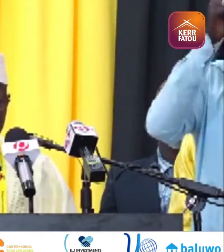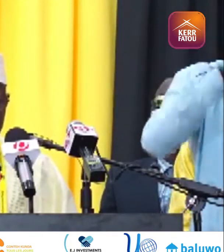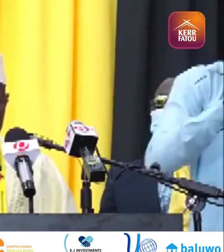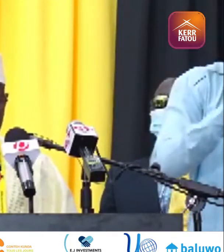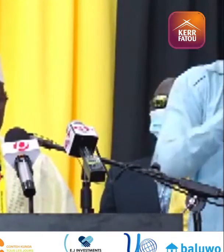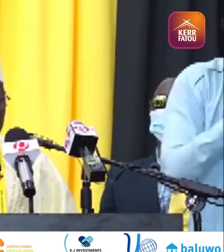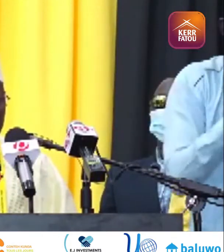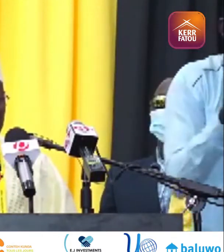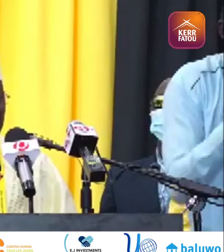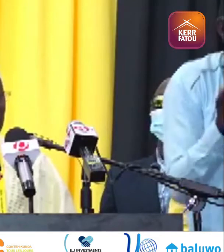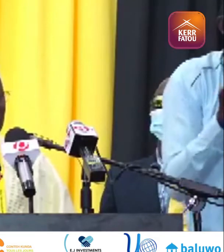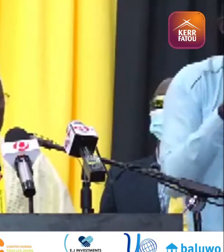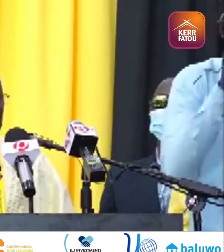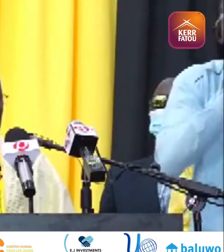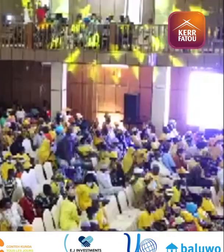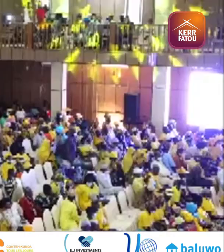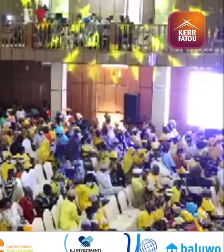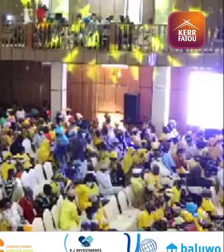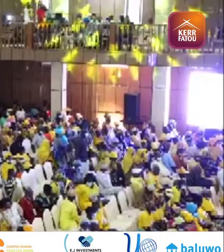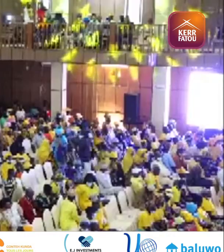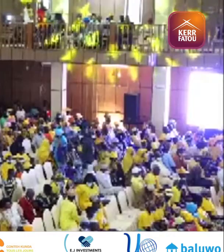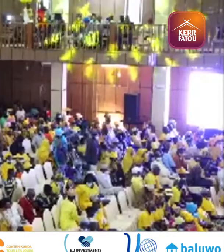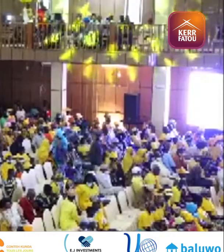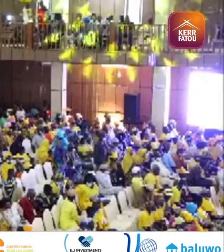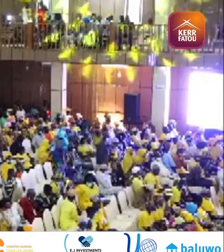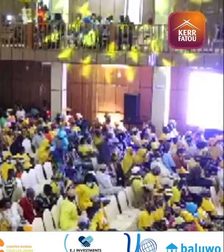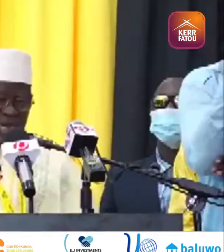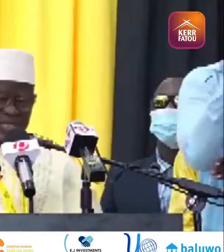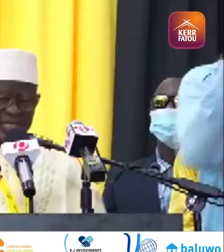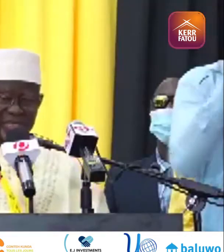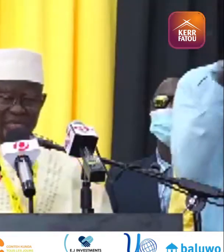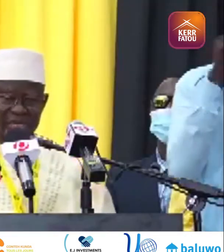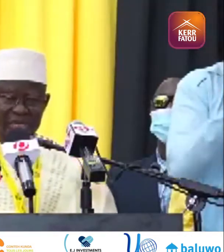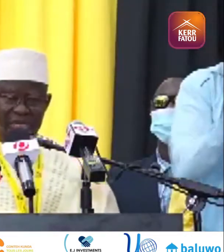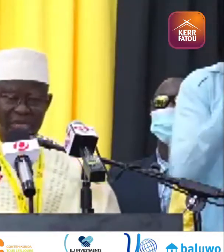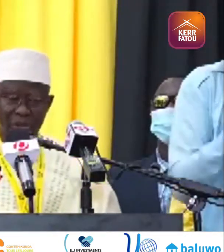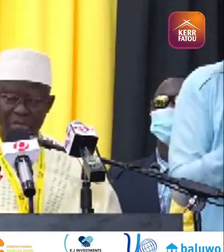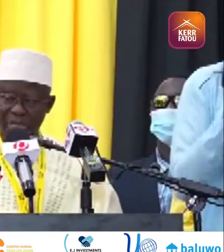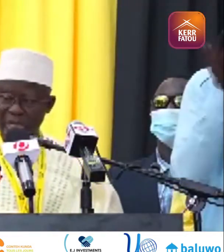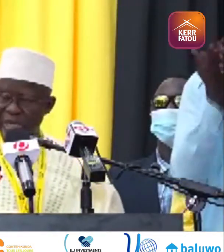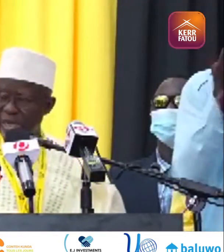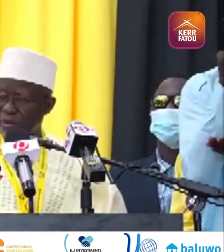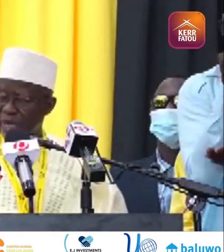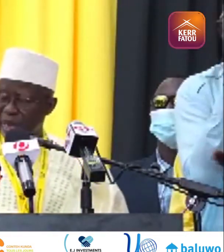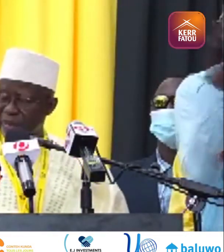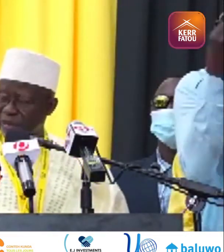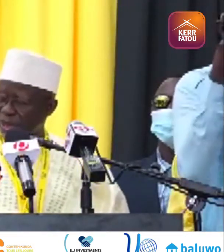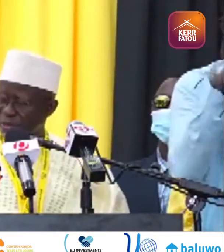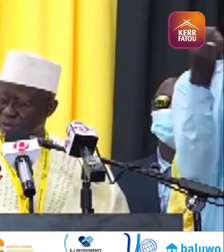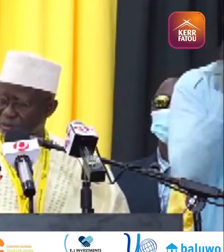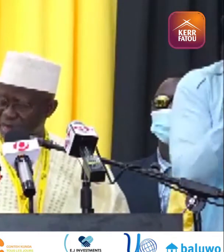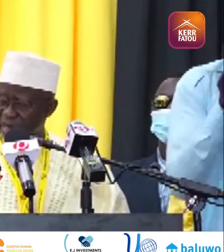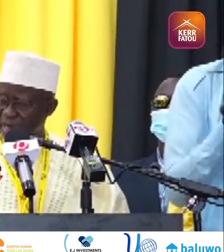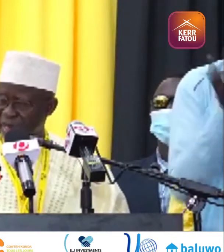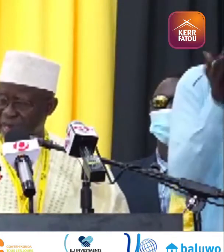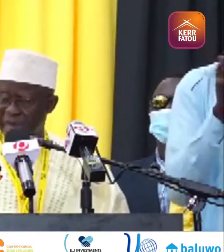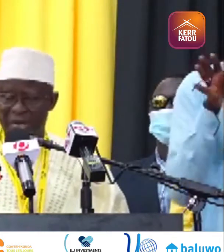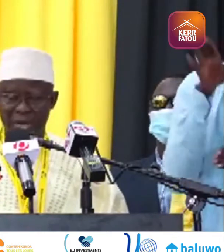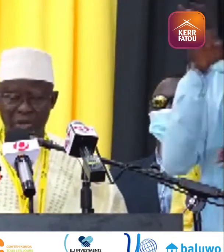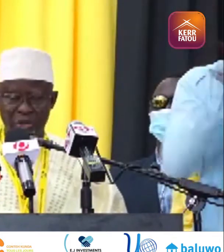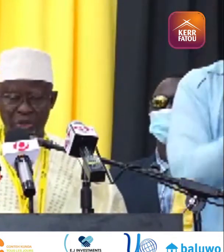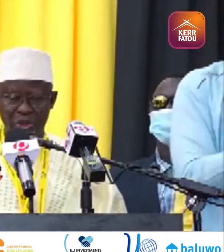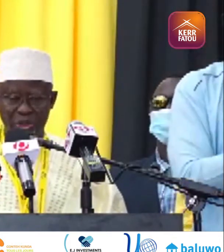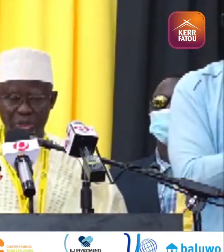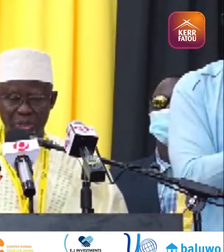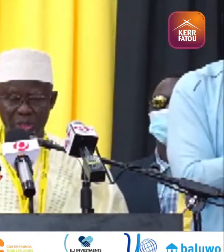Committee, and we made a donation of $400,000 to the Basse